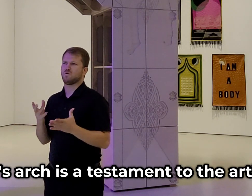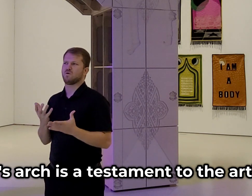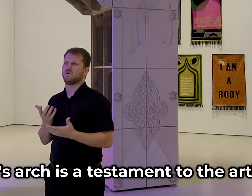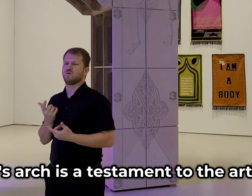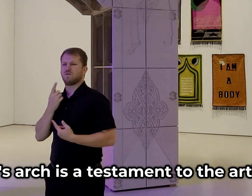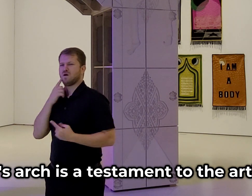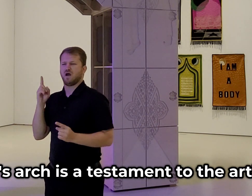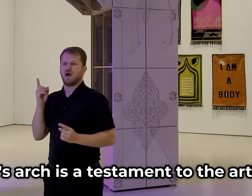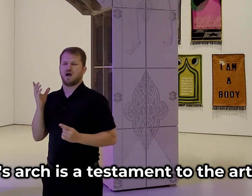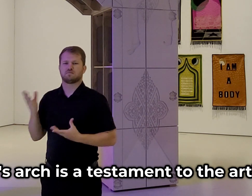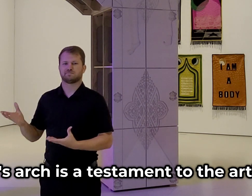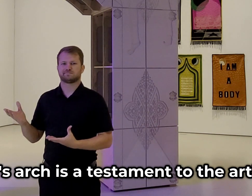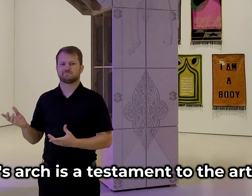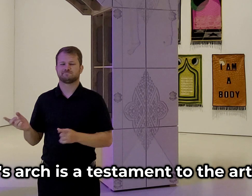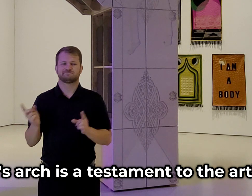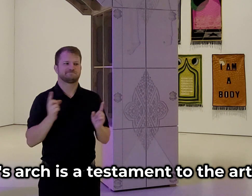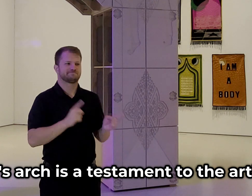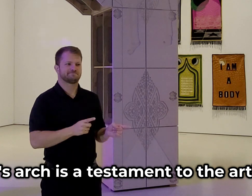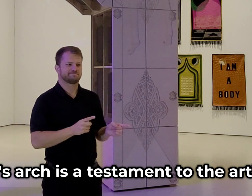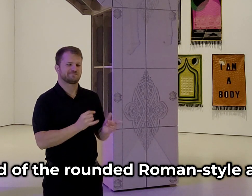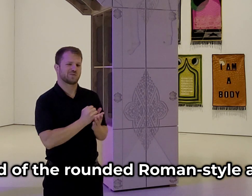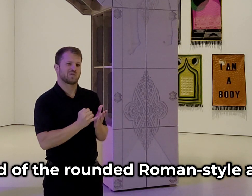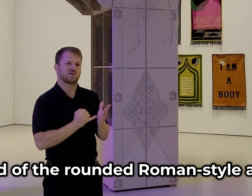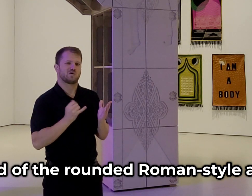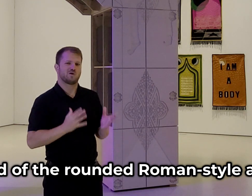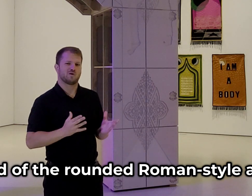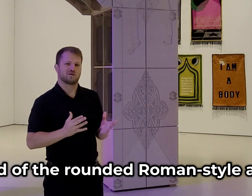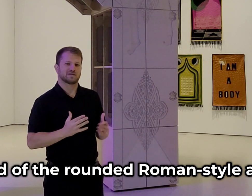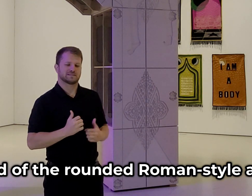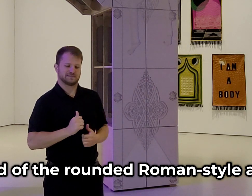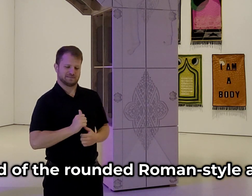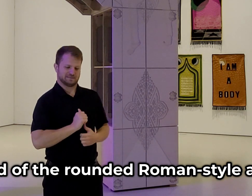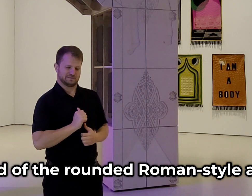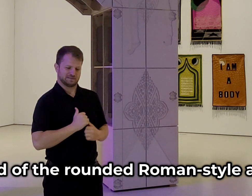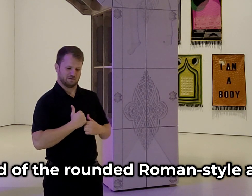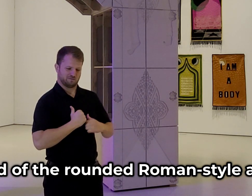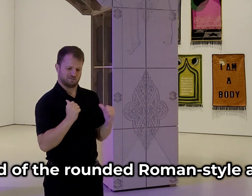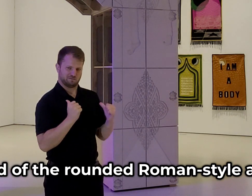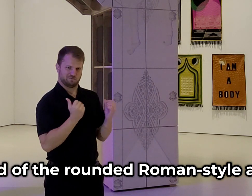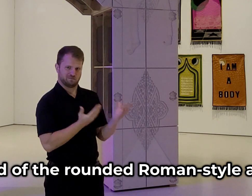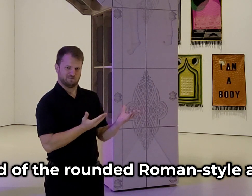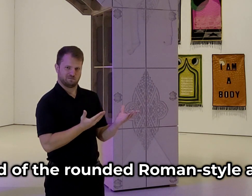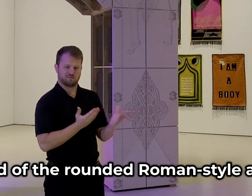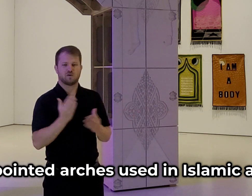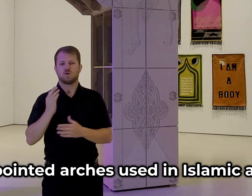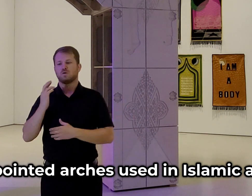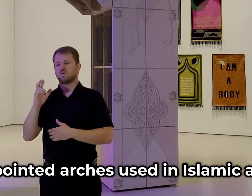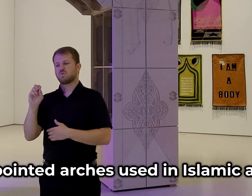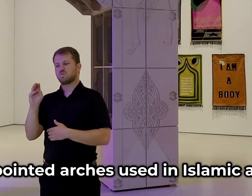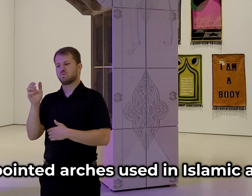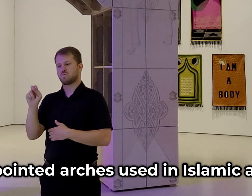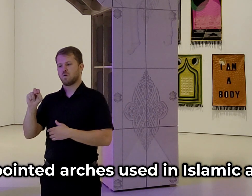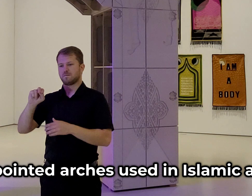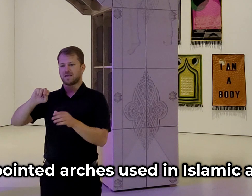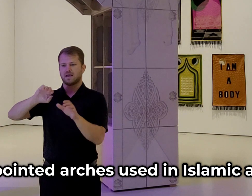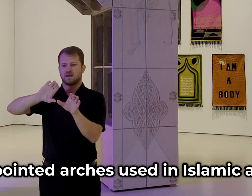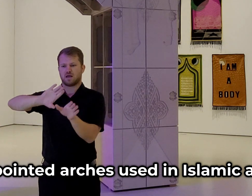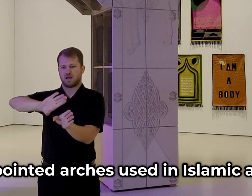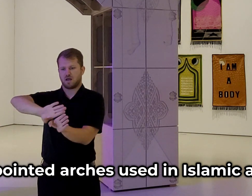testament to the artist. Instead of the rounded Roman-style arch, Khan evokes pointed arches used